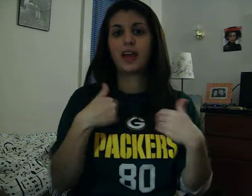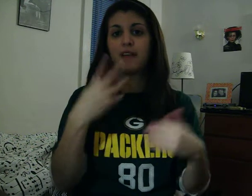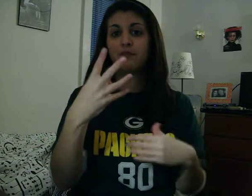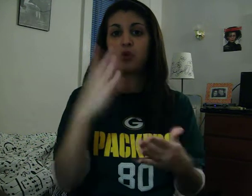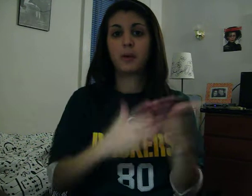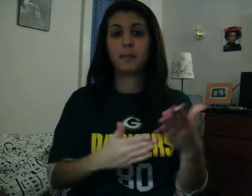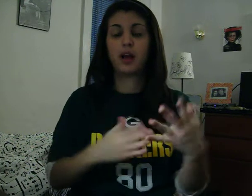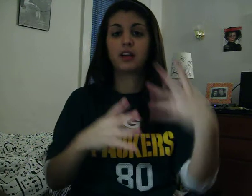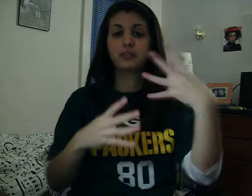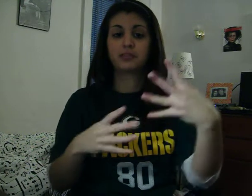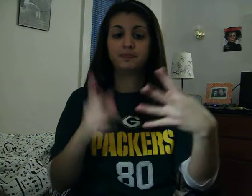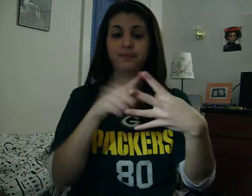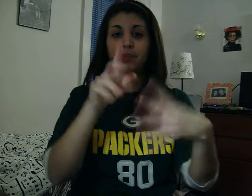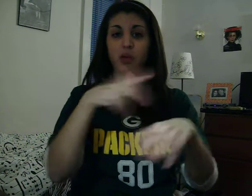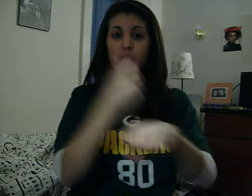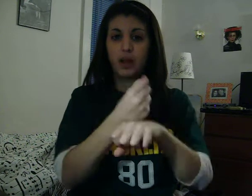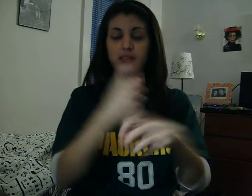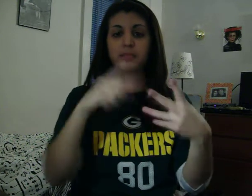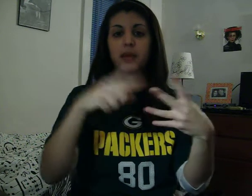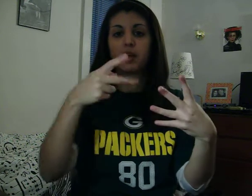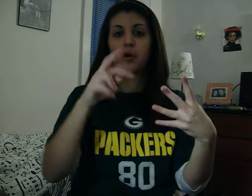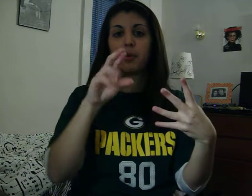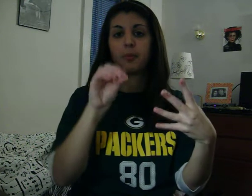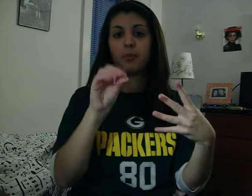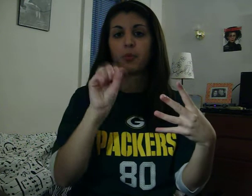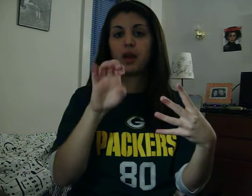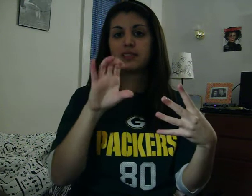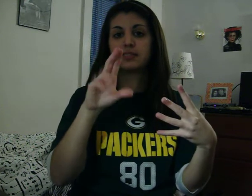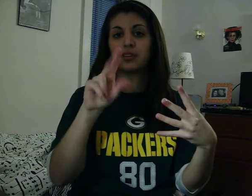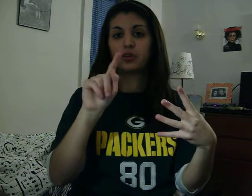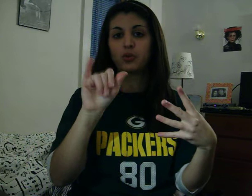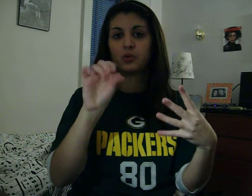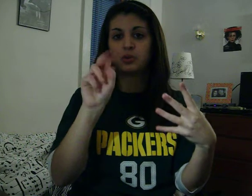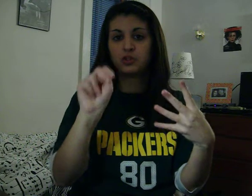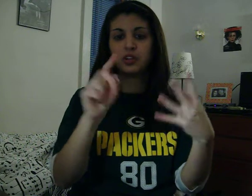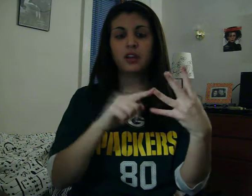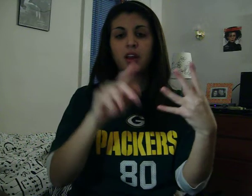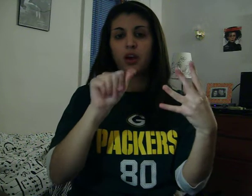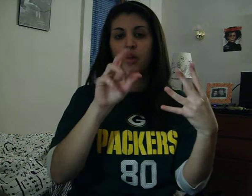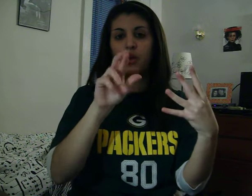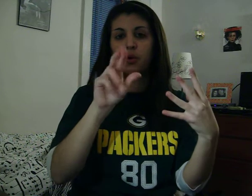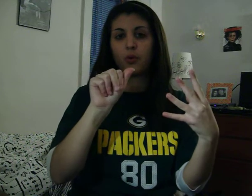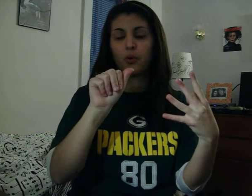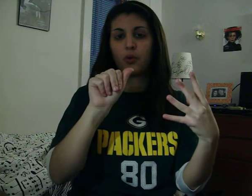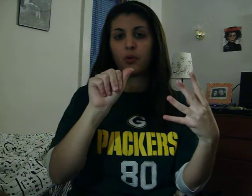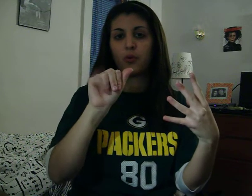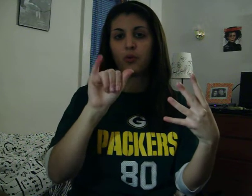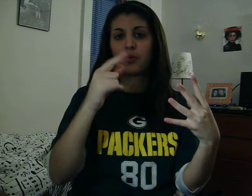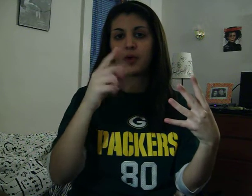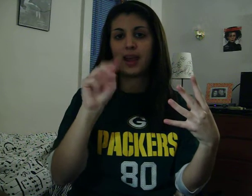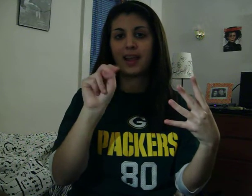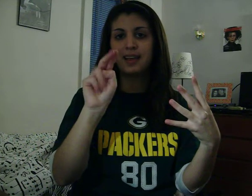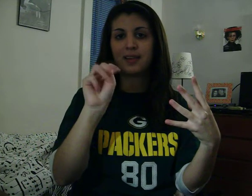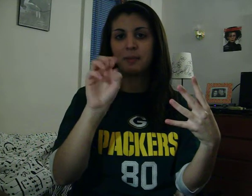system: the arrest phase, the prosecution phase, the arraignment phase in court, and the correctional